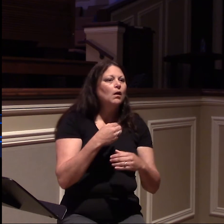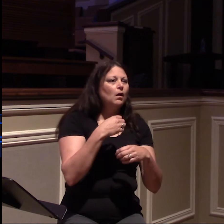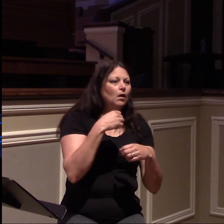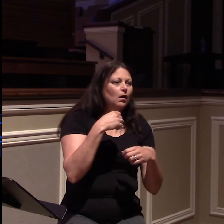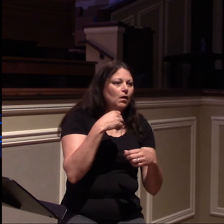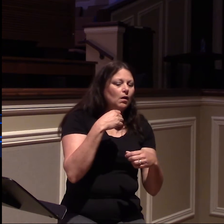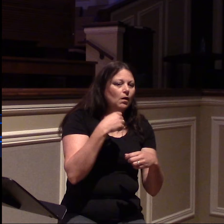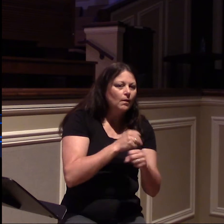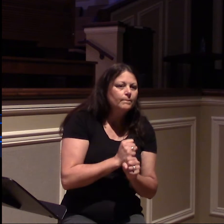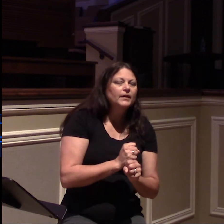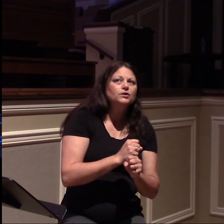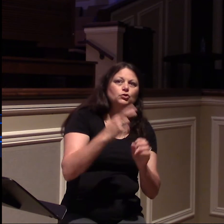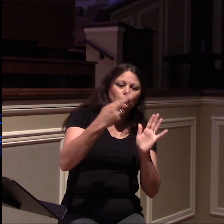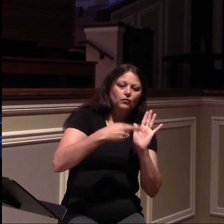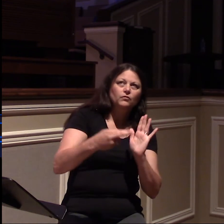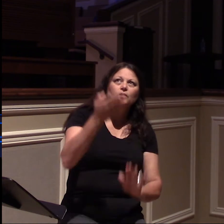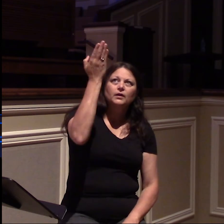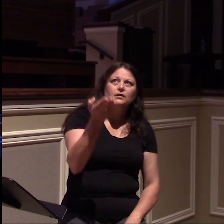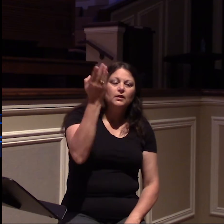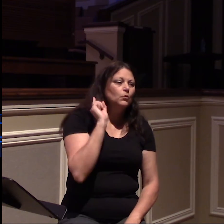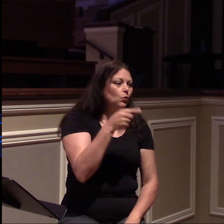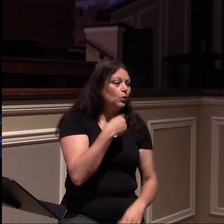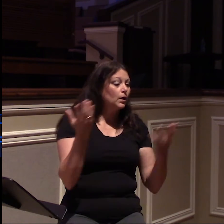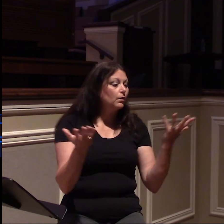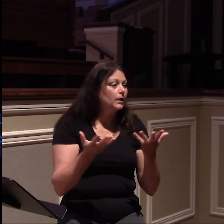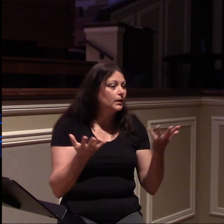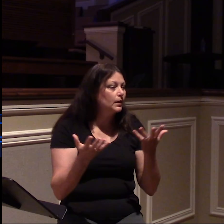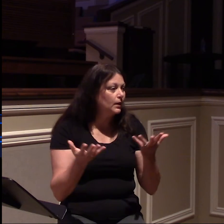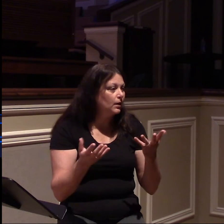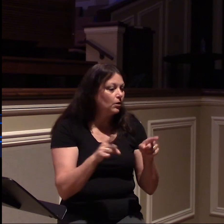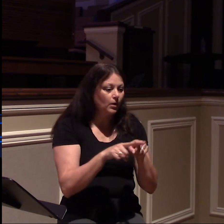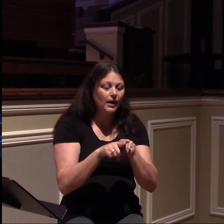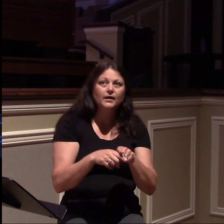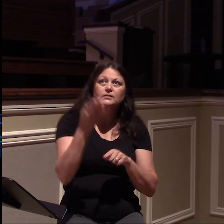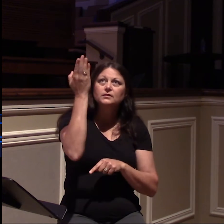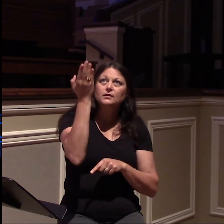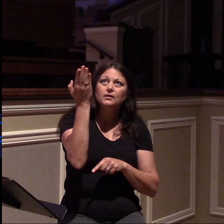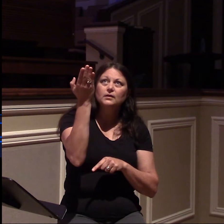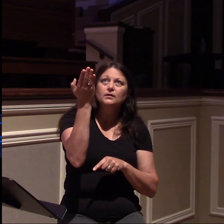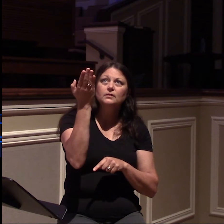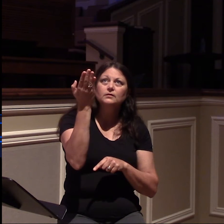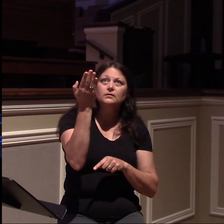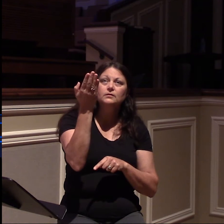us on the planet as his representatives, his co-creators, his word speakers and